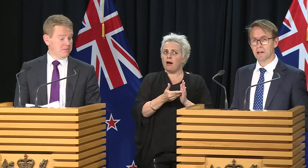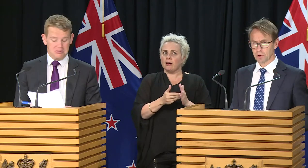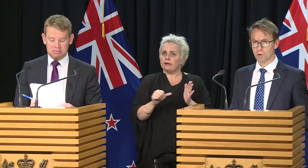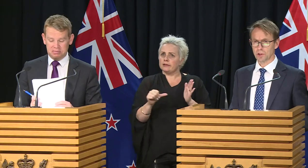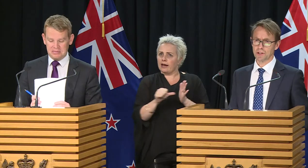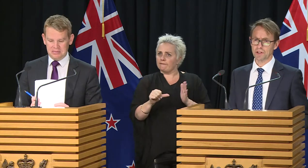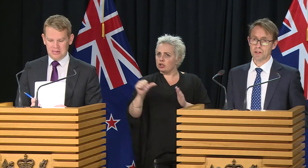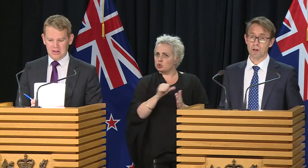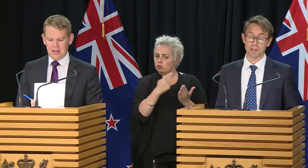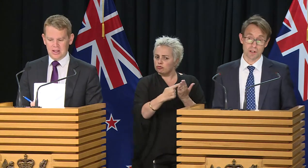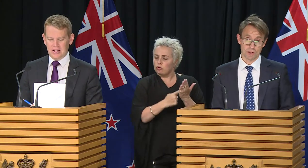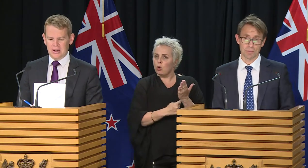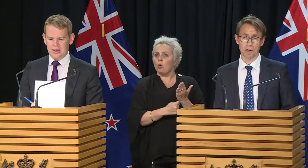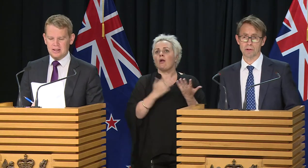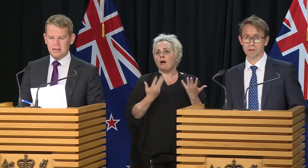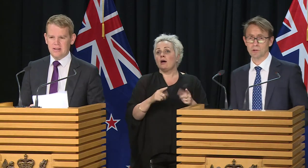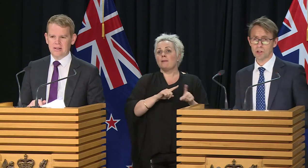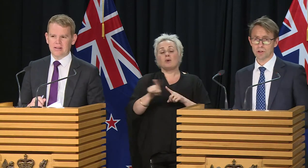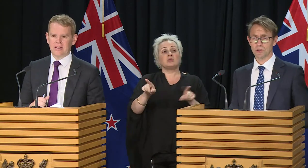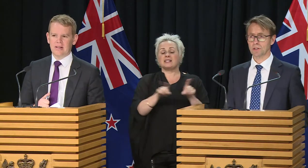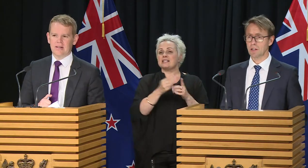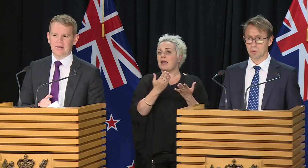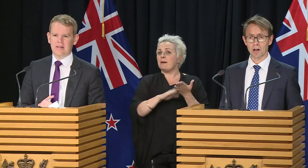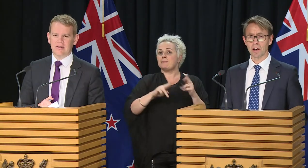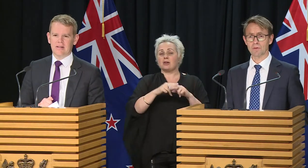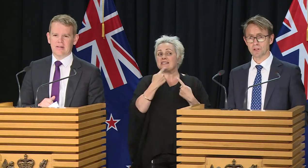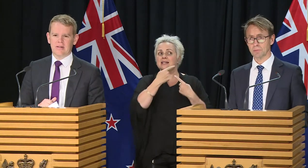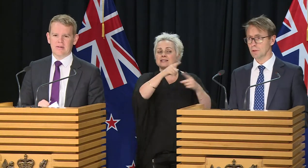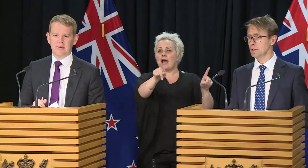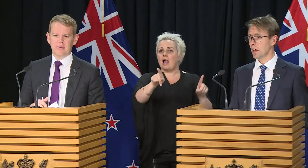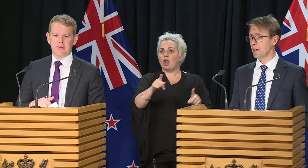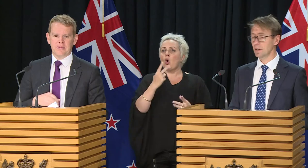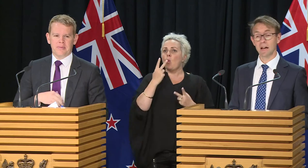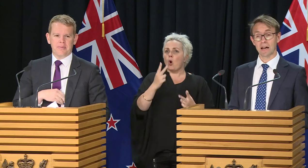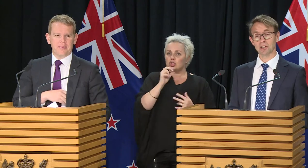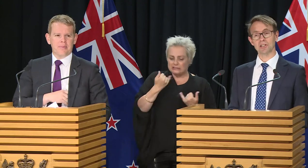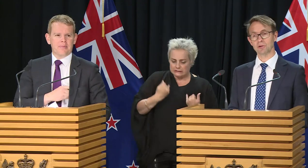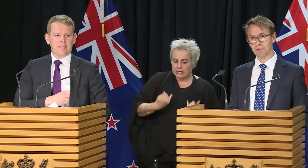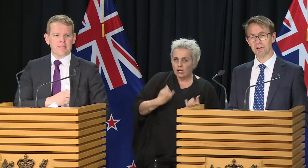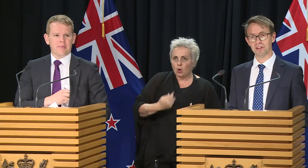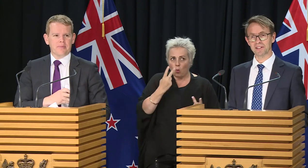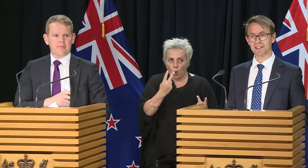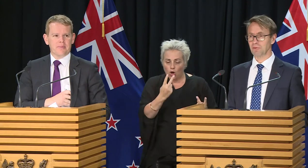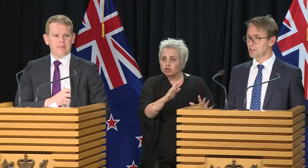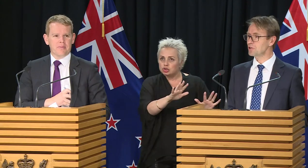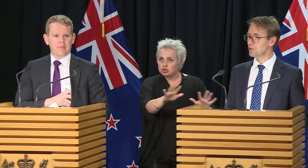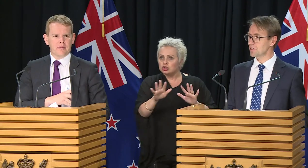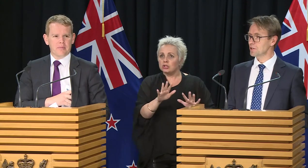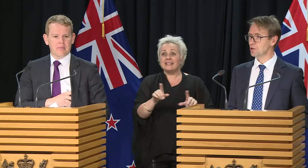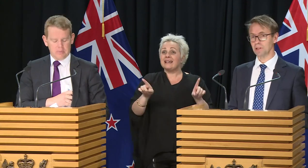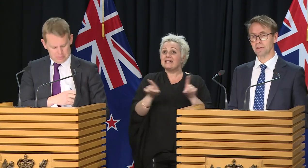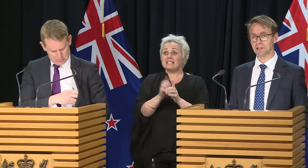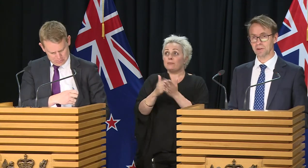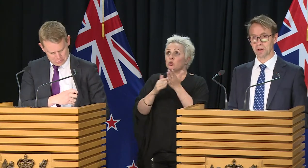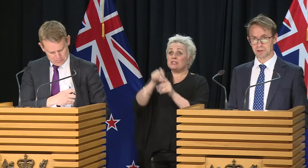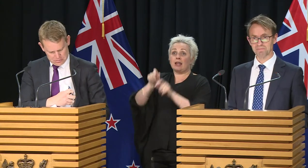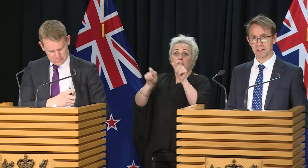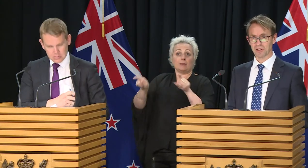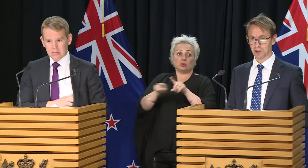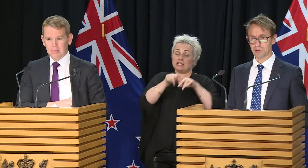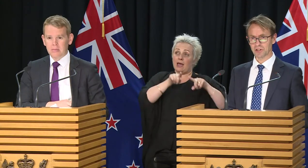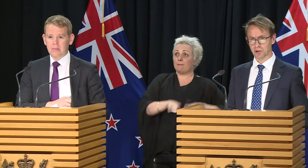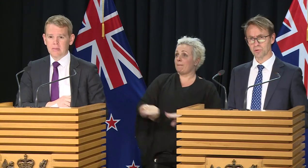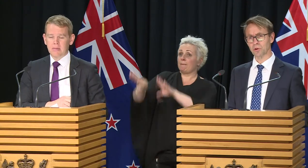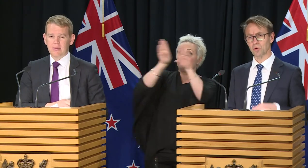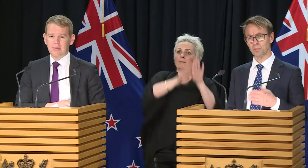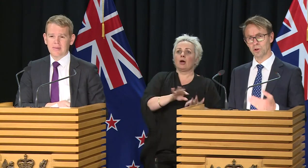precautions? The main precaution is the advice given to parents, which is just keep an eye out for symptoms and actually do everything that every New Zealander should be doing at the moment.